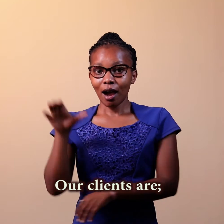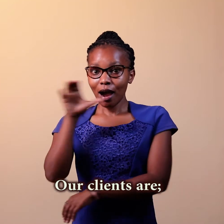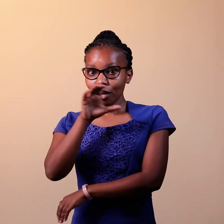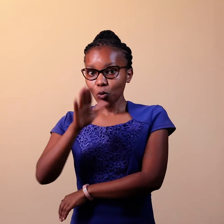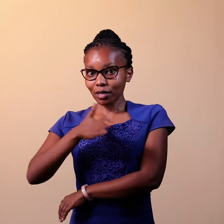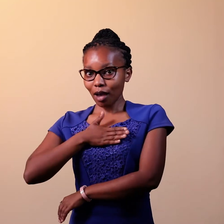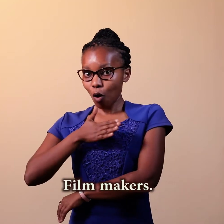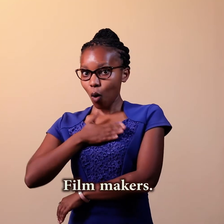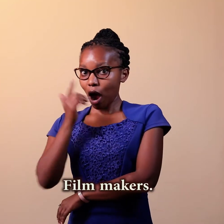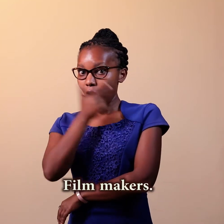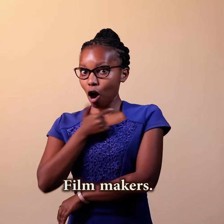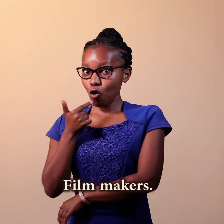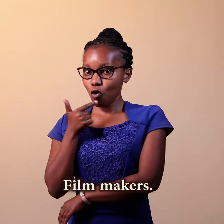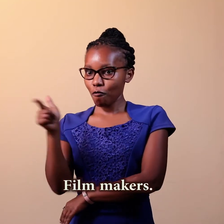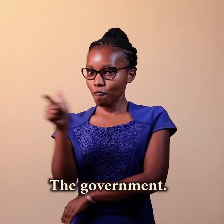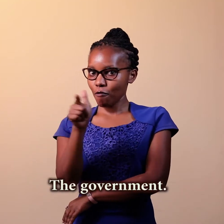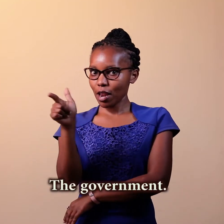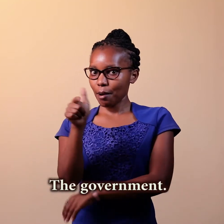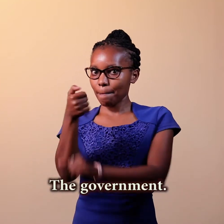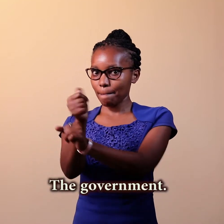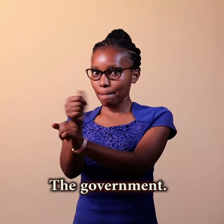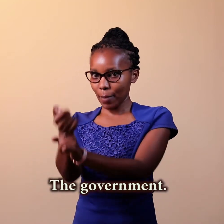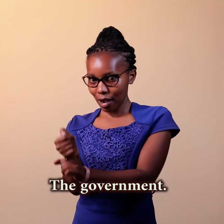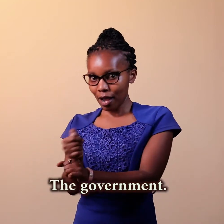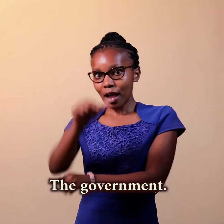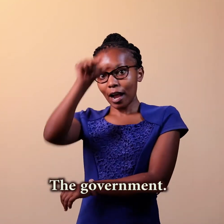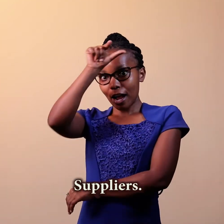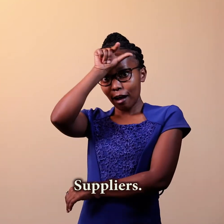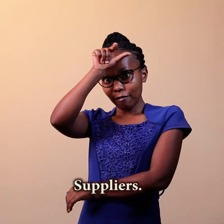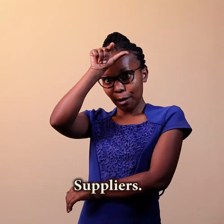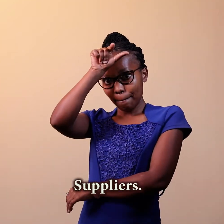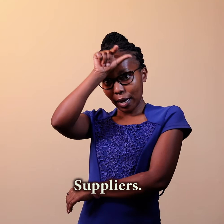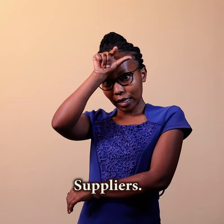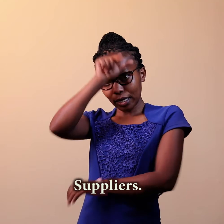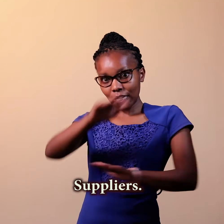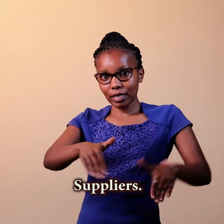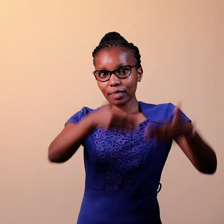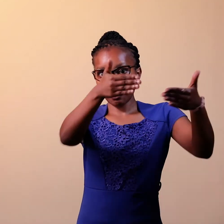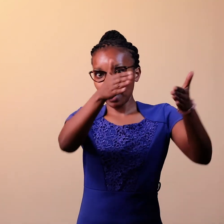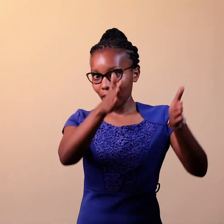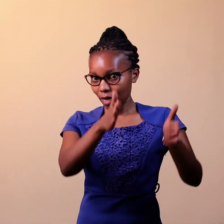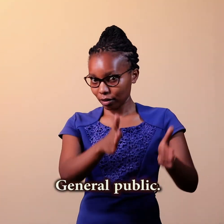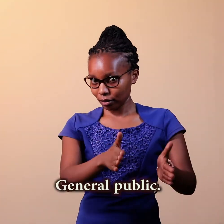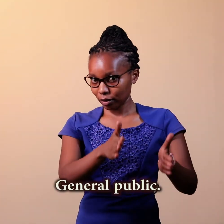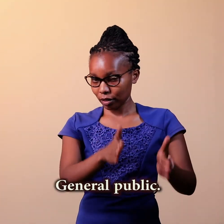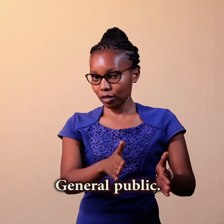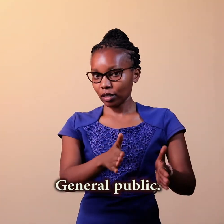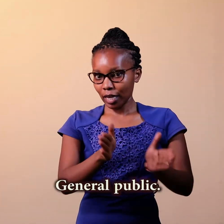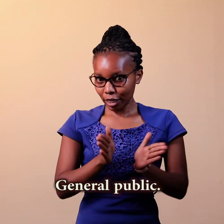filmmakers, the government, suppliers, the general public